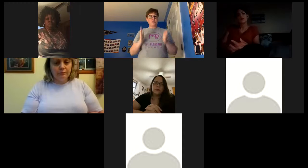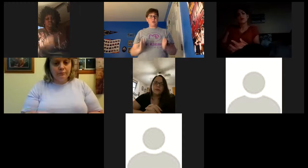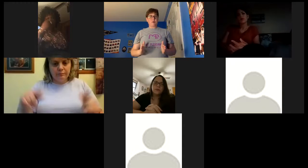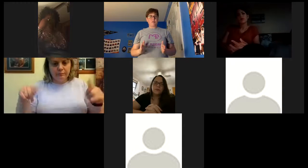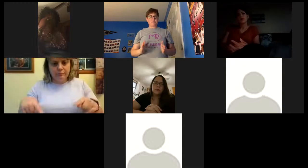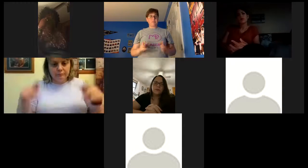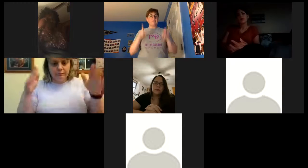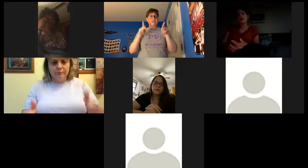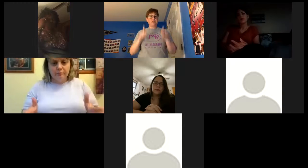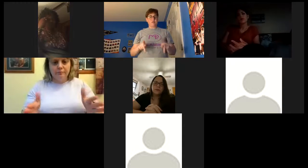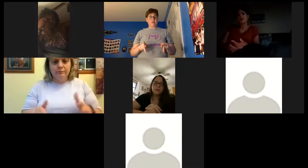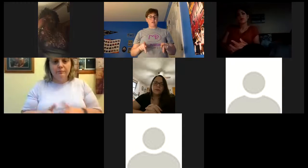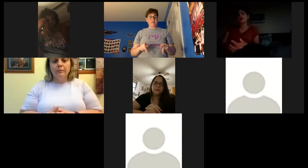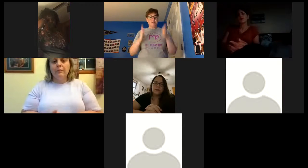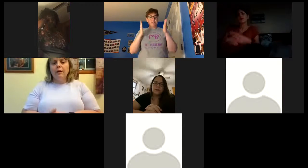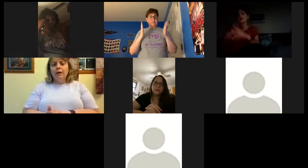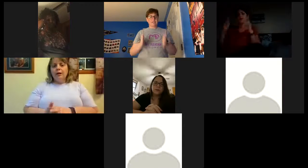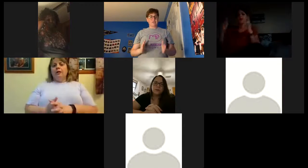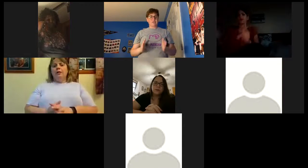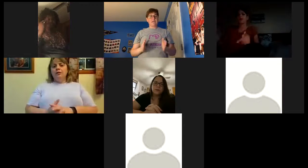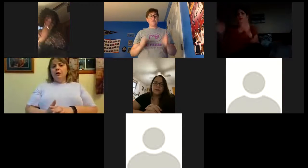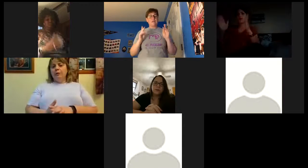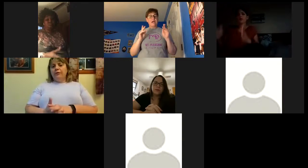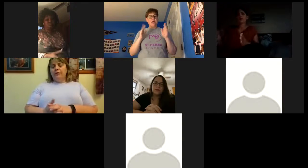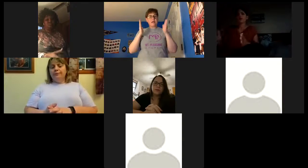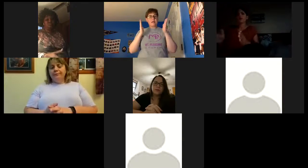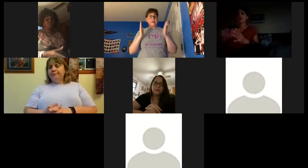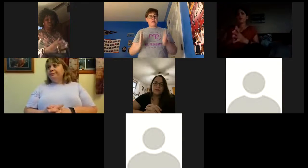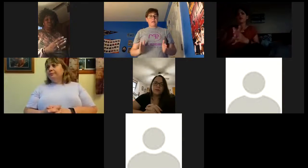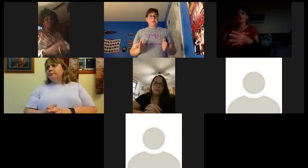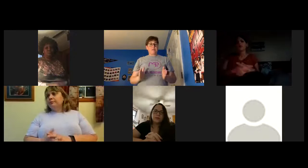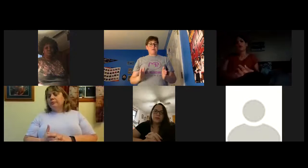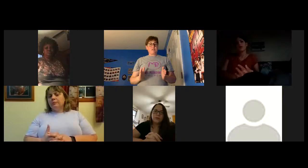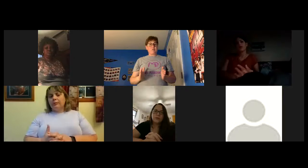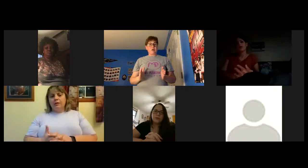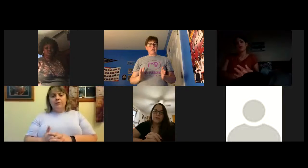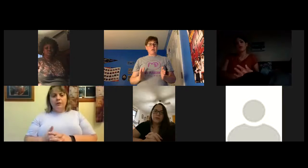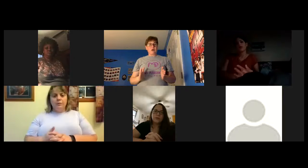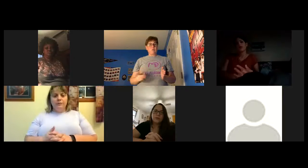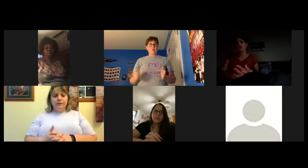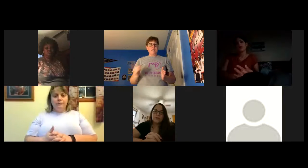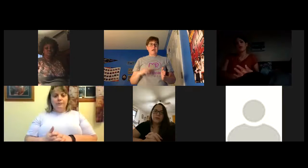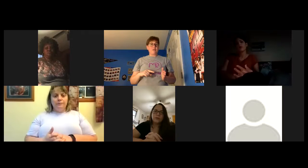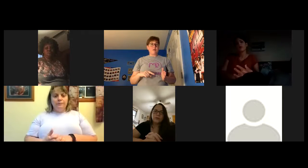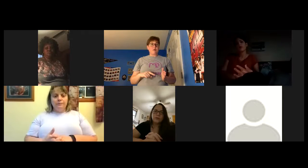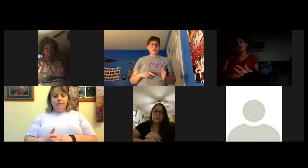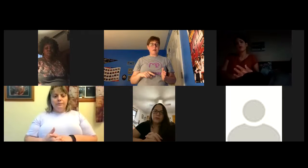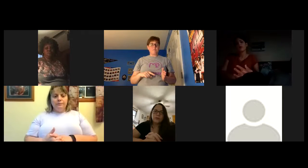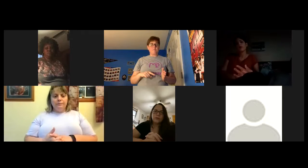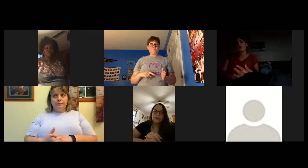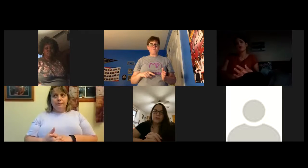or you can do person. Either one is good. And you've got the person one on one of the